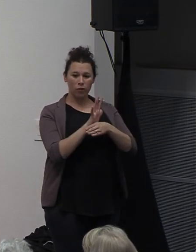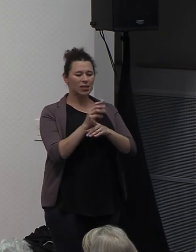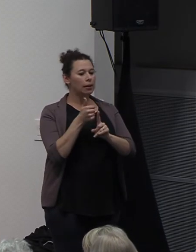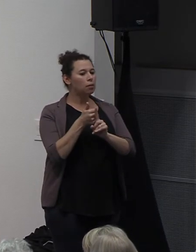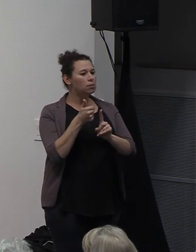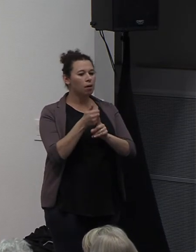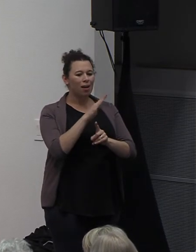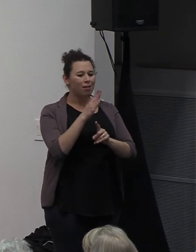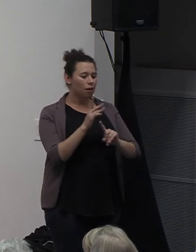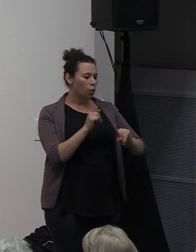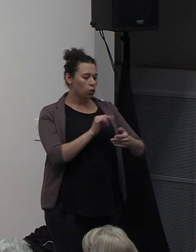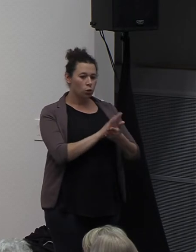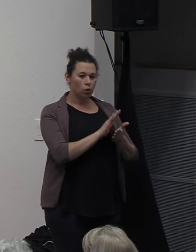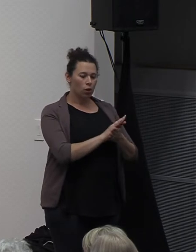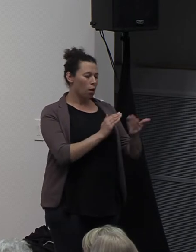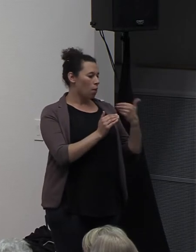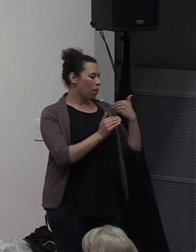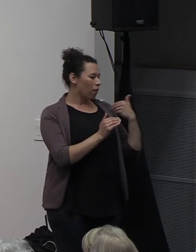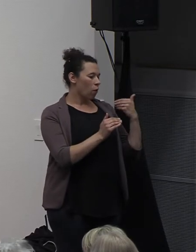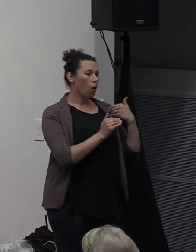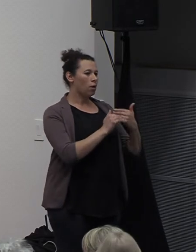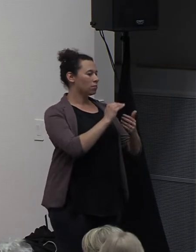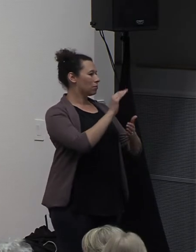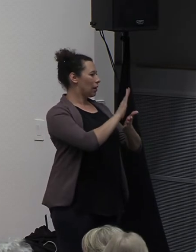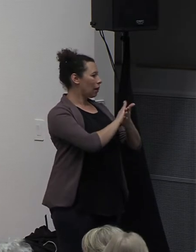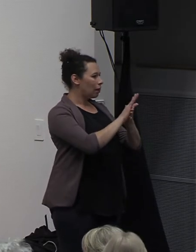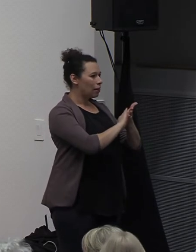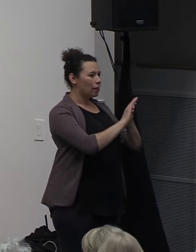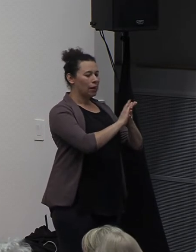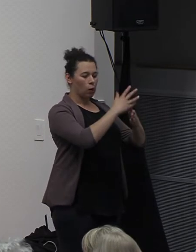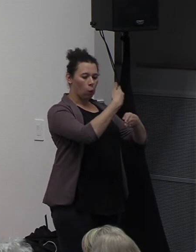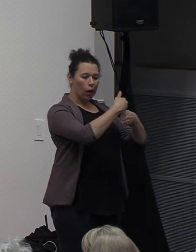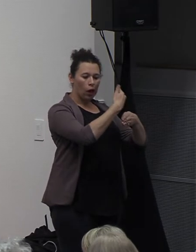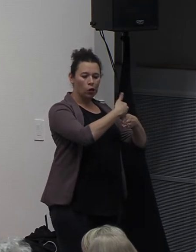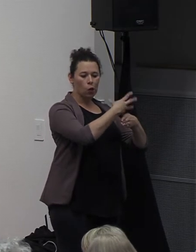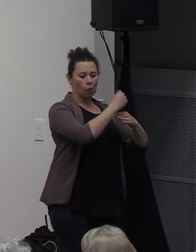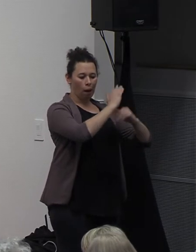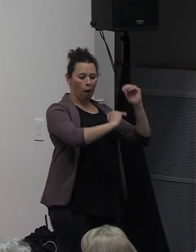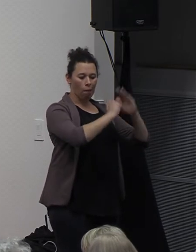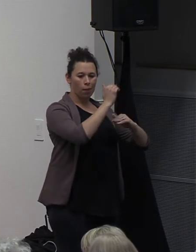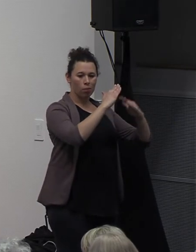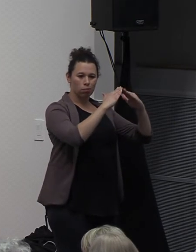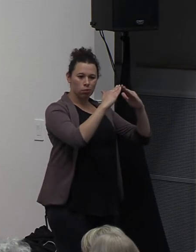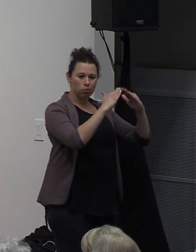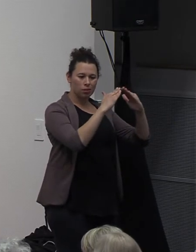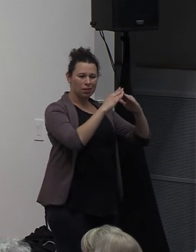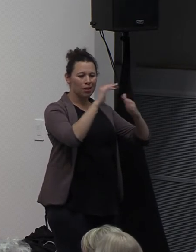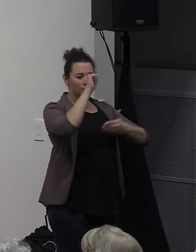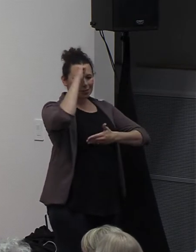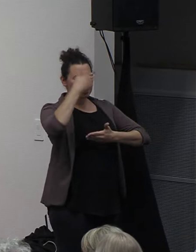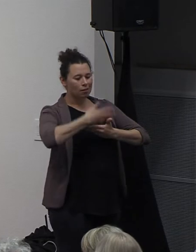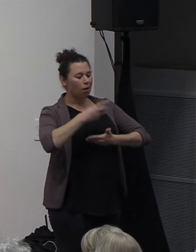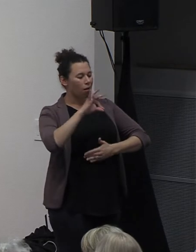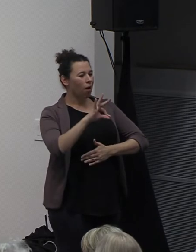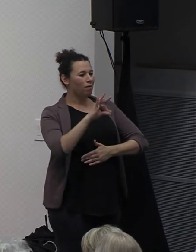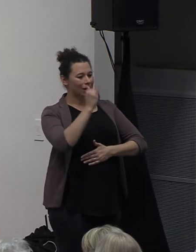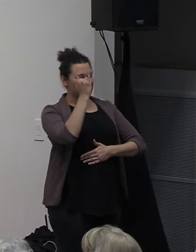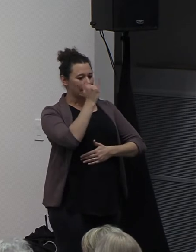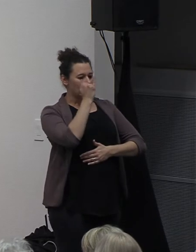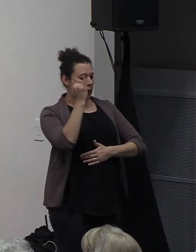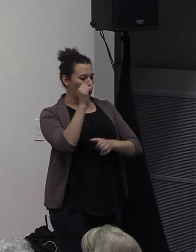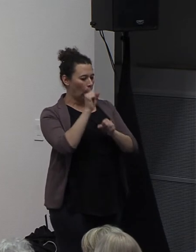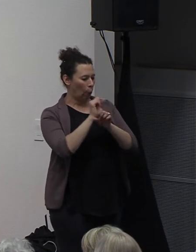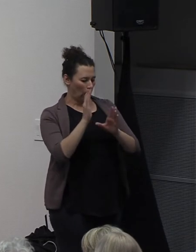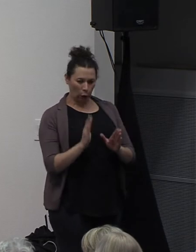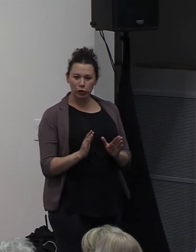roofer, a bouncer, and a window cleaner, this son of Italian guest workers who's gained experiences from